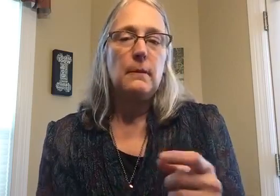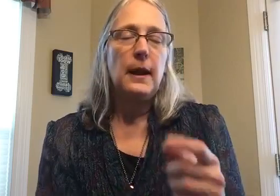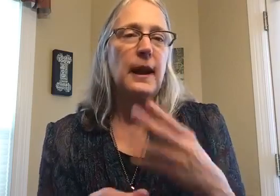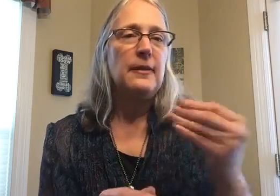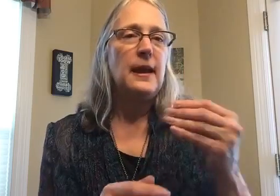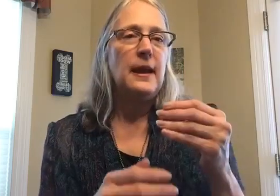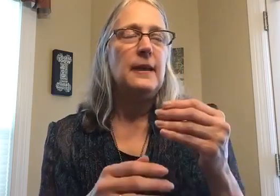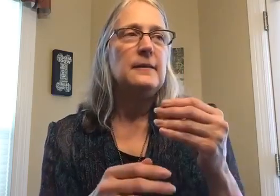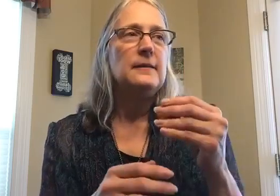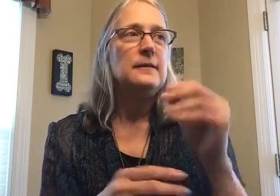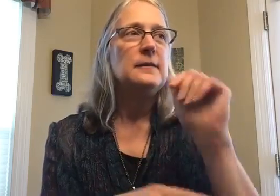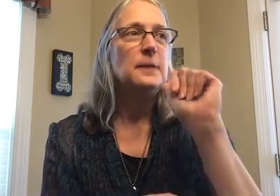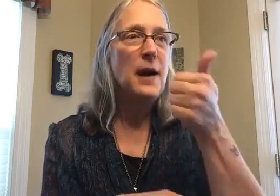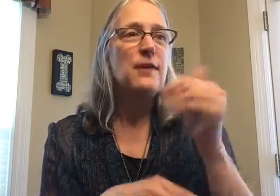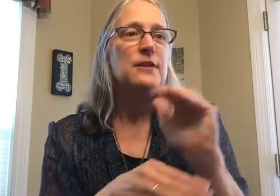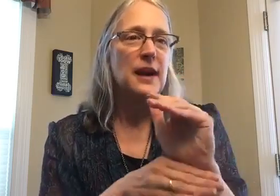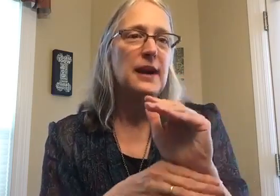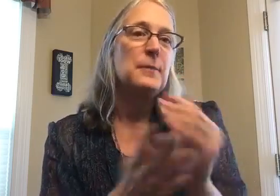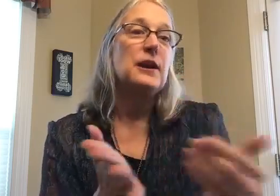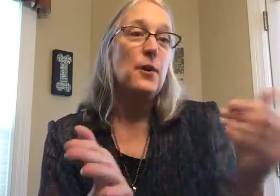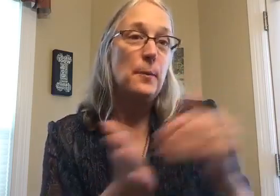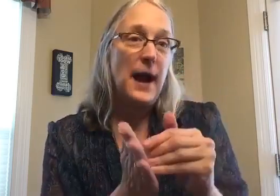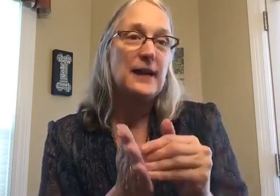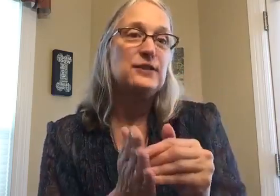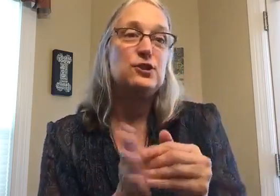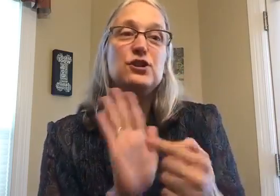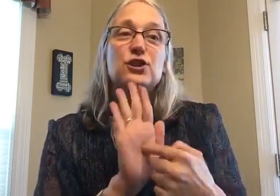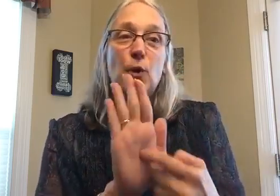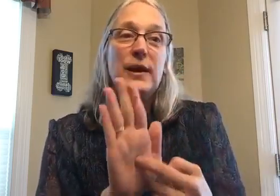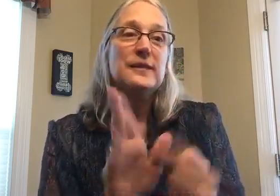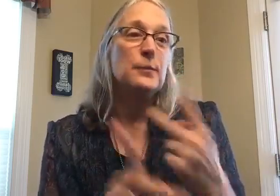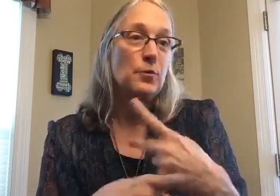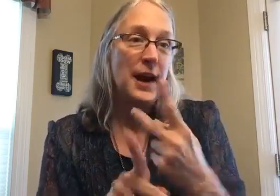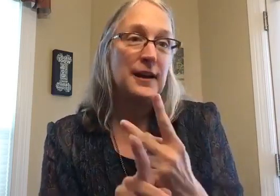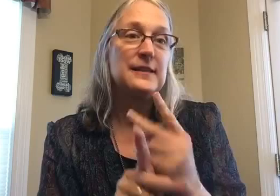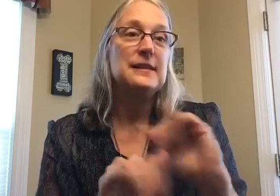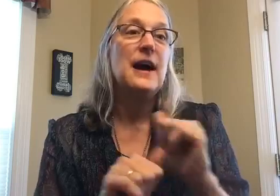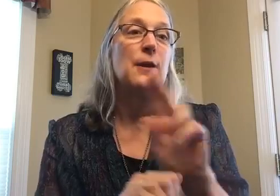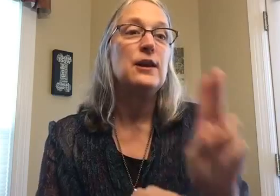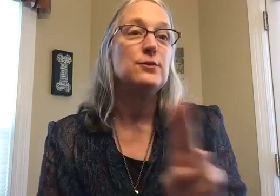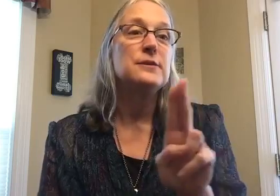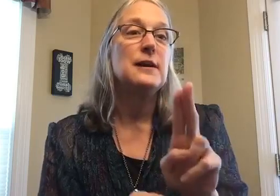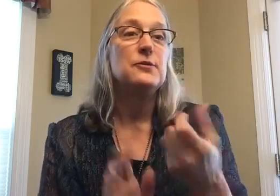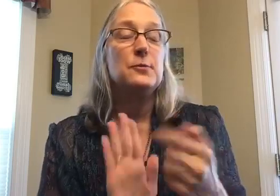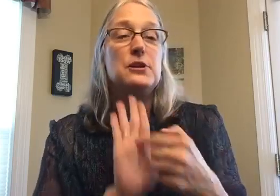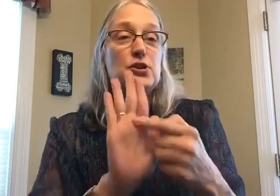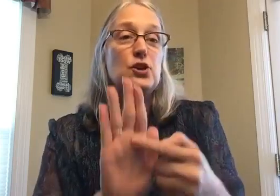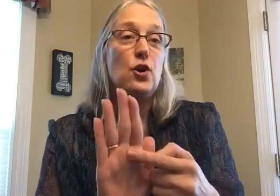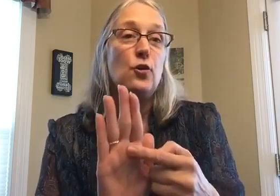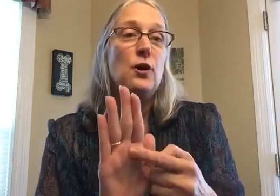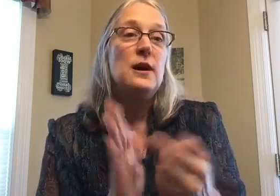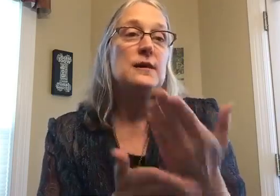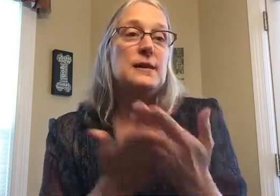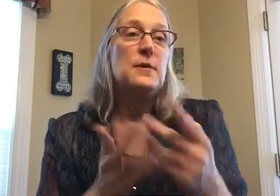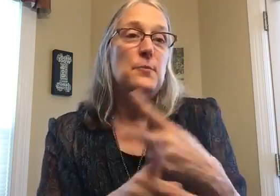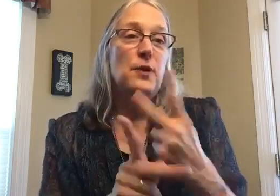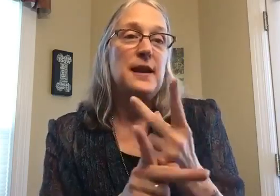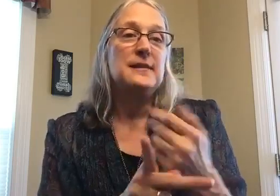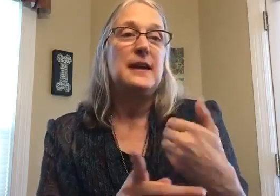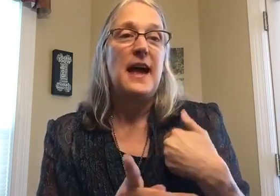And then tomorrow night, I'm going to go back to just showing some products and how I use them. So I'm going to show some of the products I have